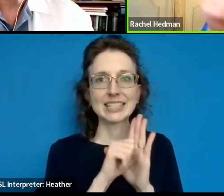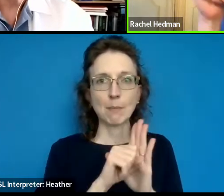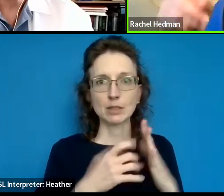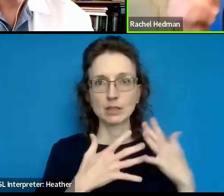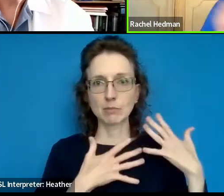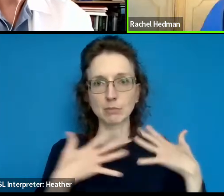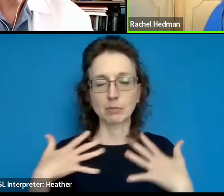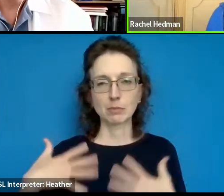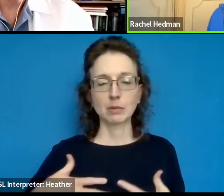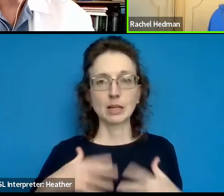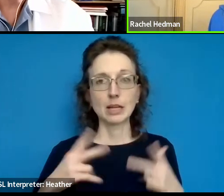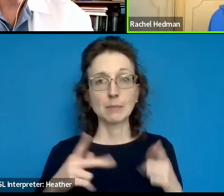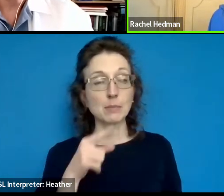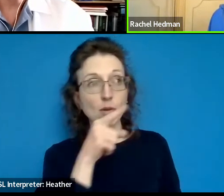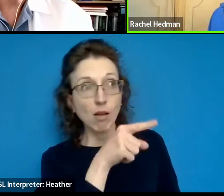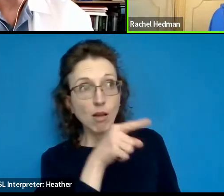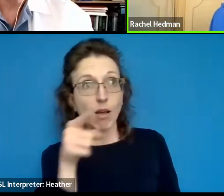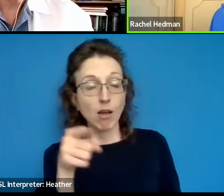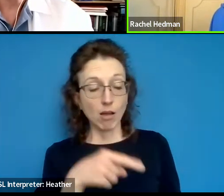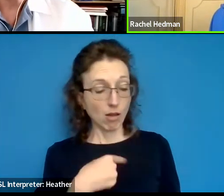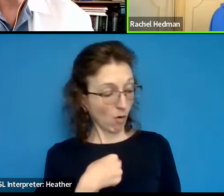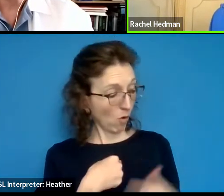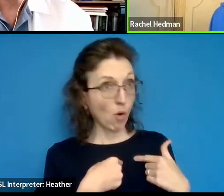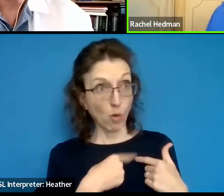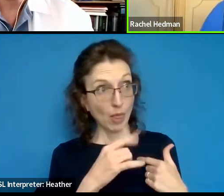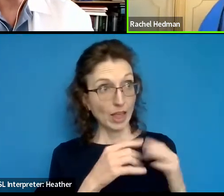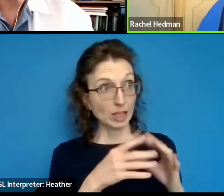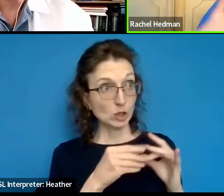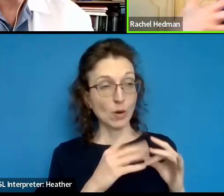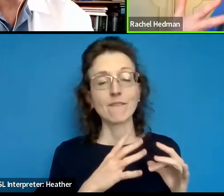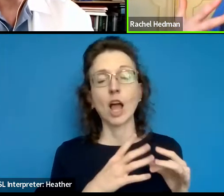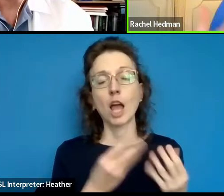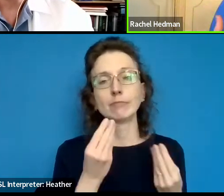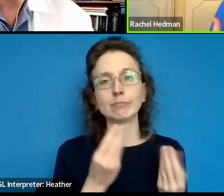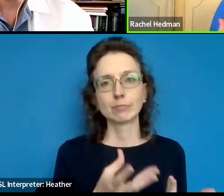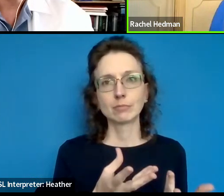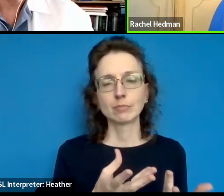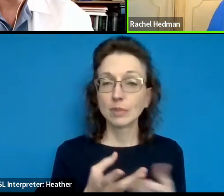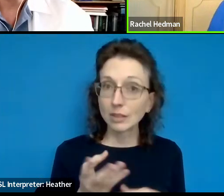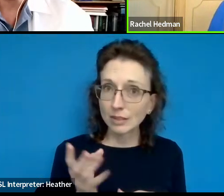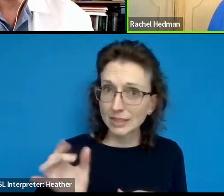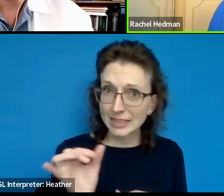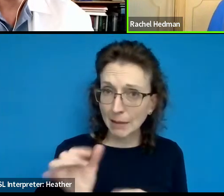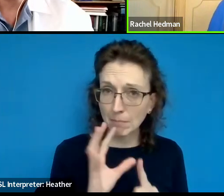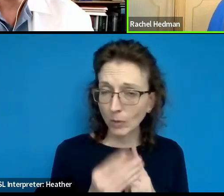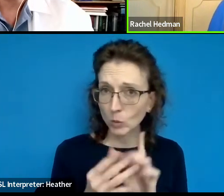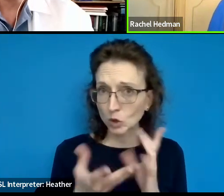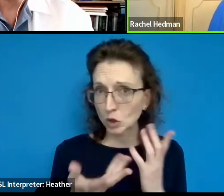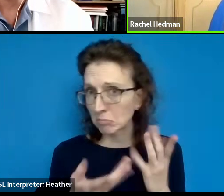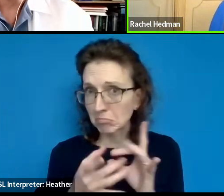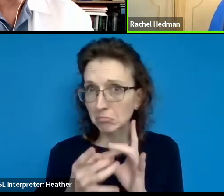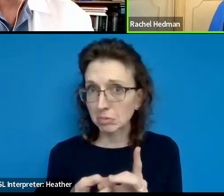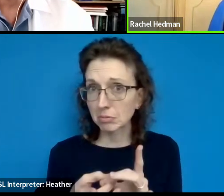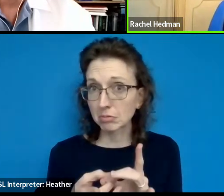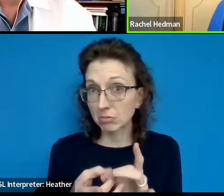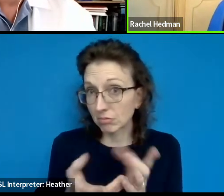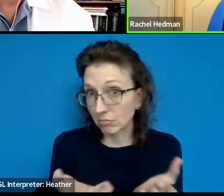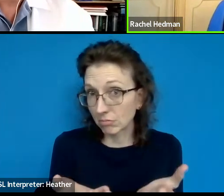can point and then have that story told. Is there something similar that is like a cultural thing of like that?